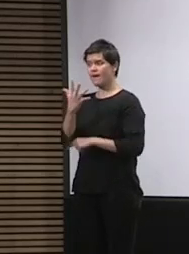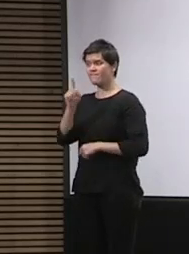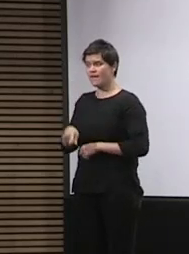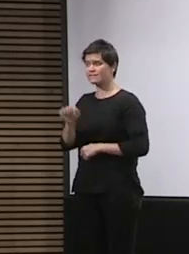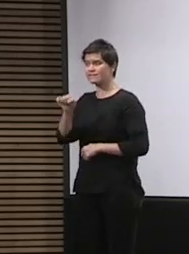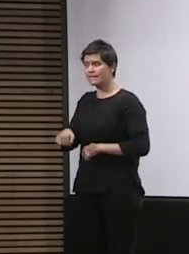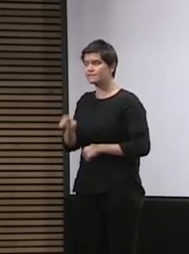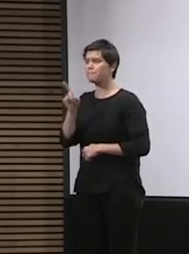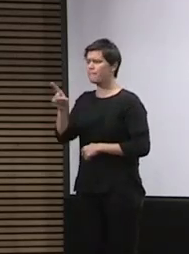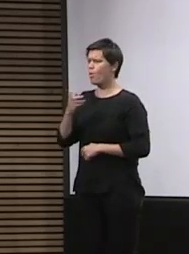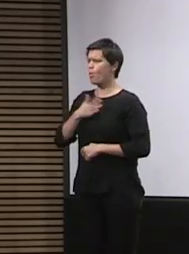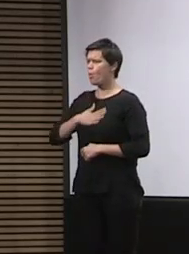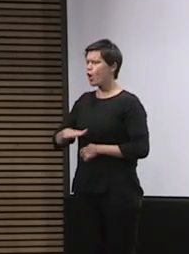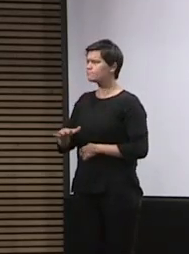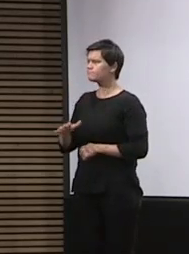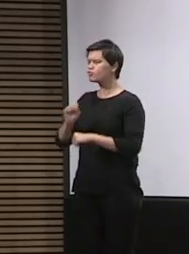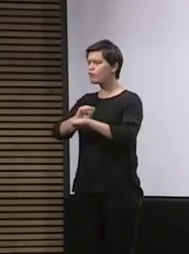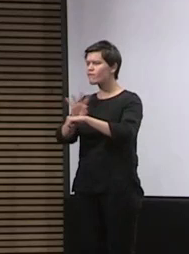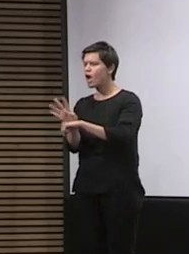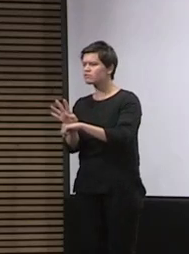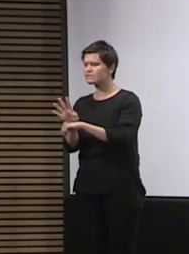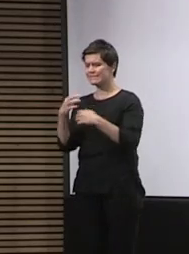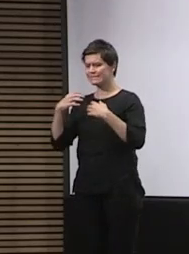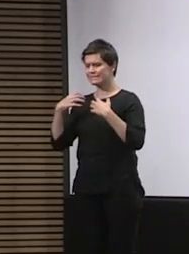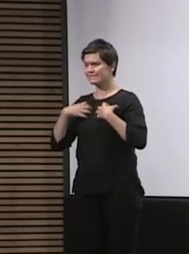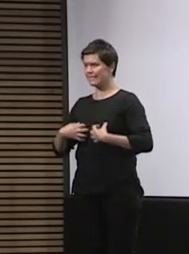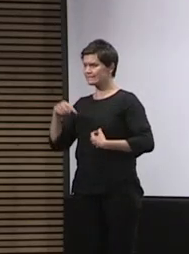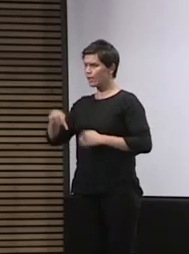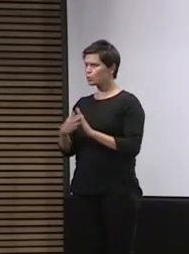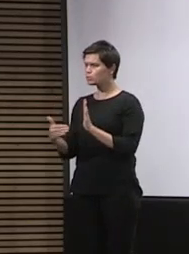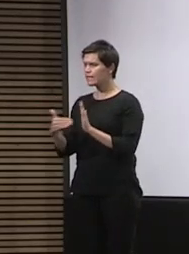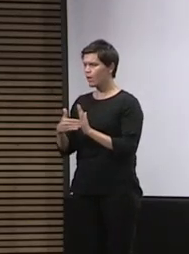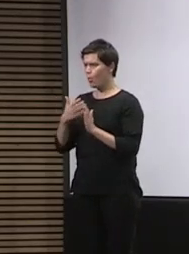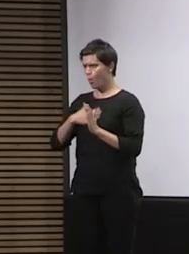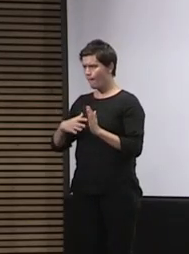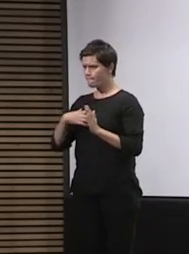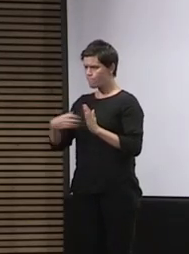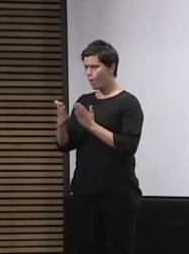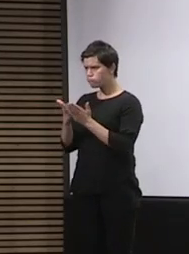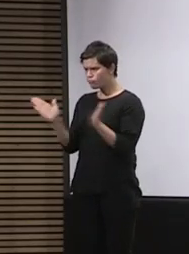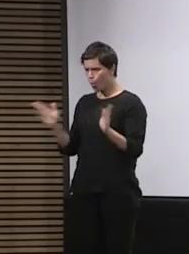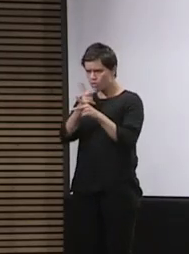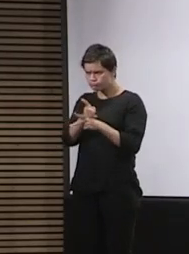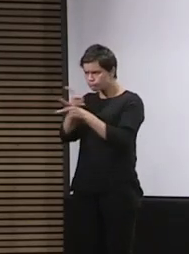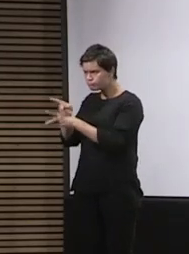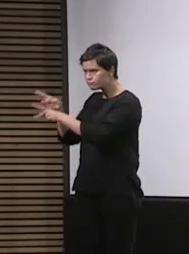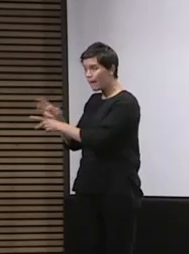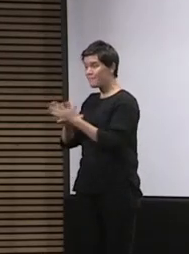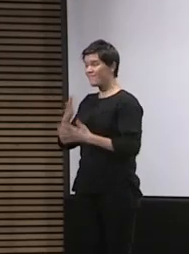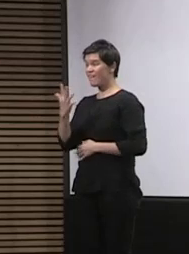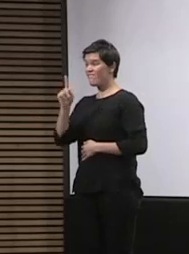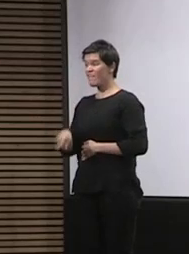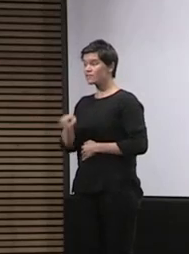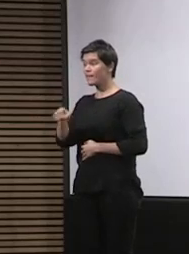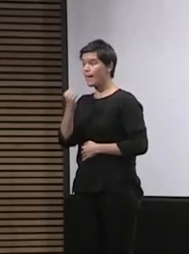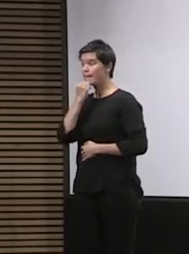a broader surveillance strategy for COVID-19 disease in New Zealand, and that might result in changes to that number. Can you give us an update on the